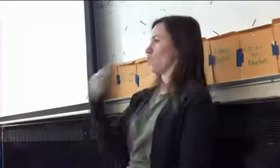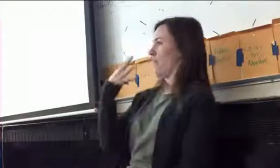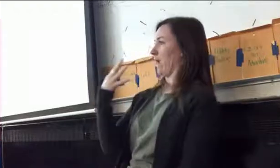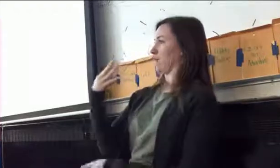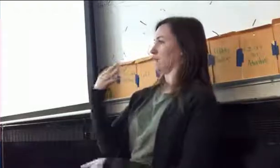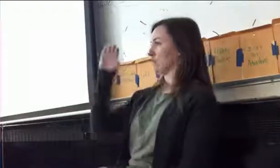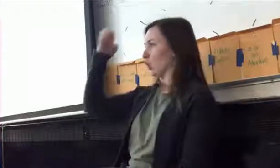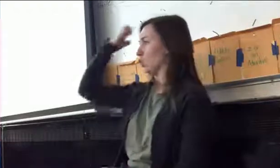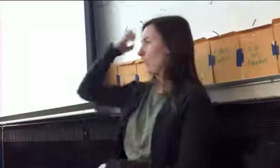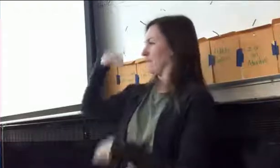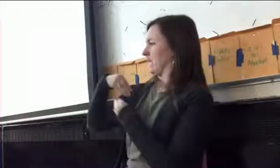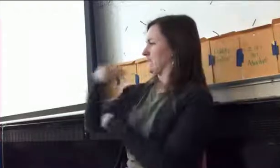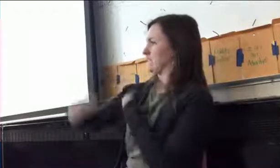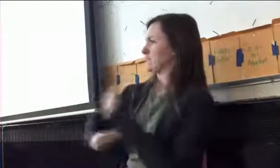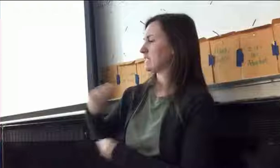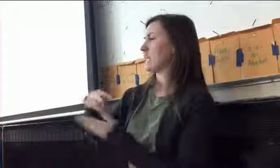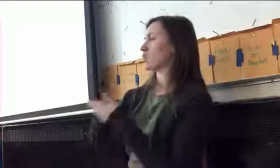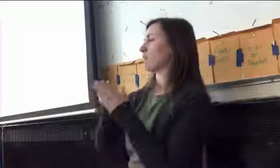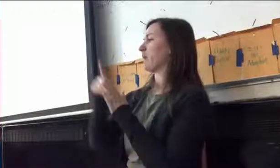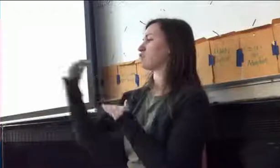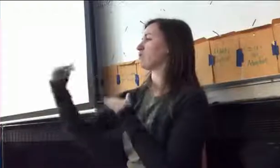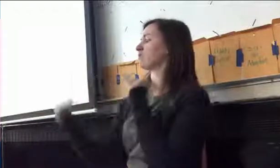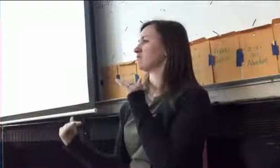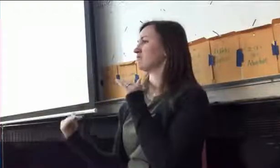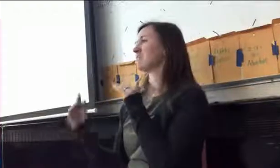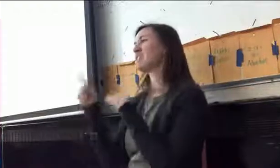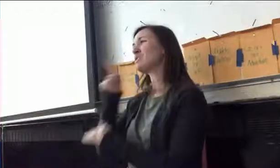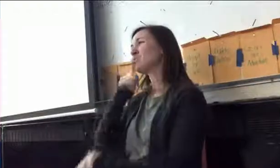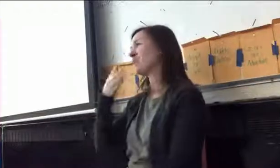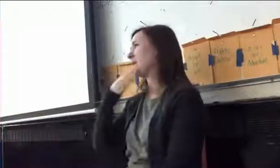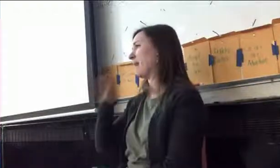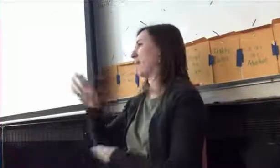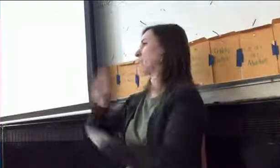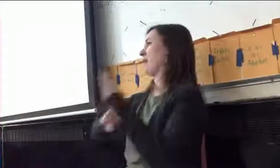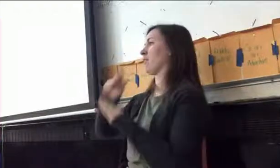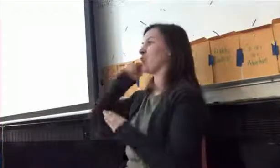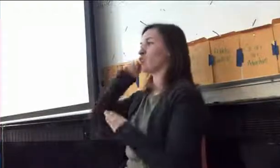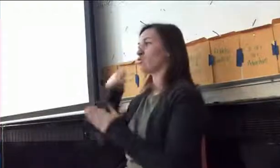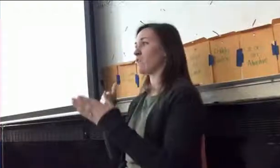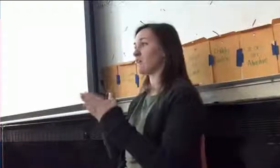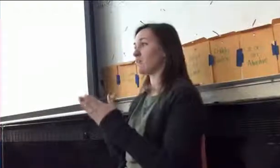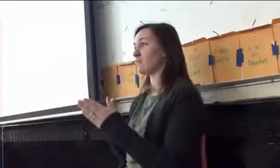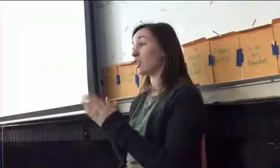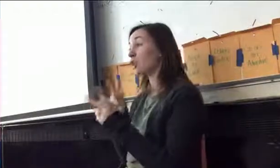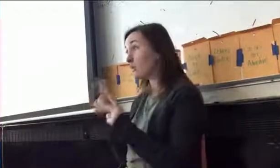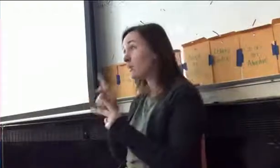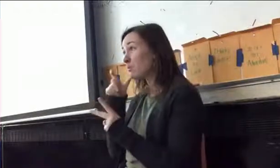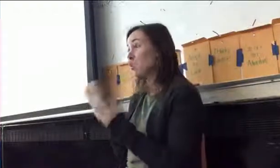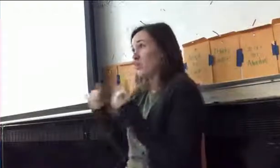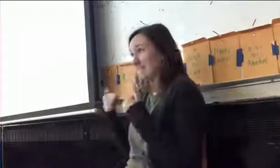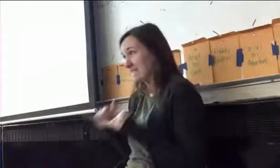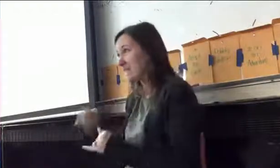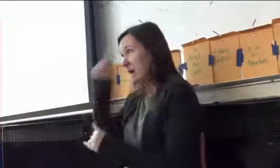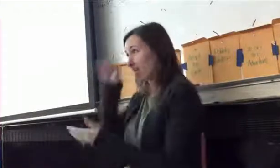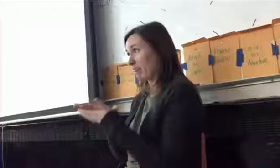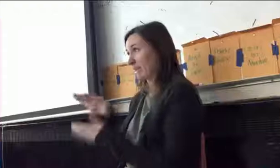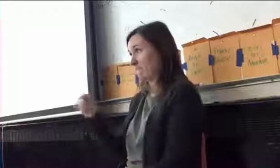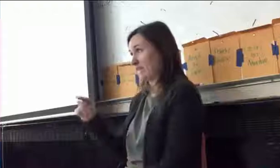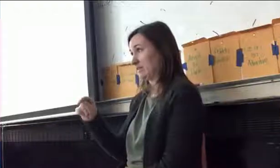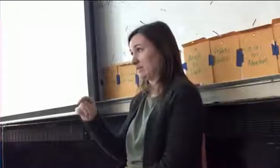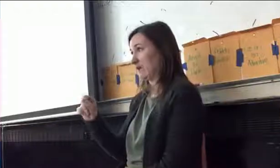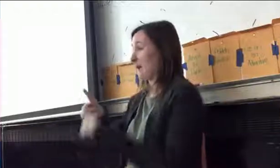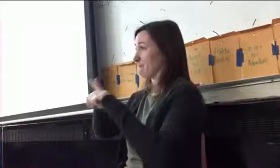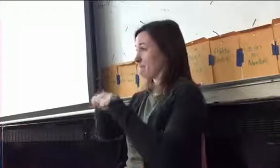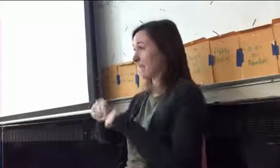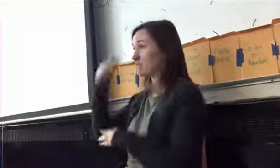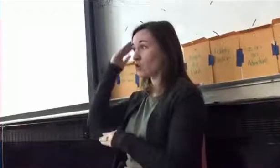sense? It's really bad. This is really bad stuff. And there are still people who believe it, who believe that based on your skull shape,